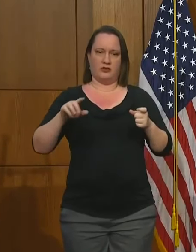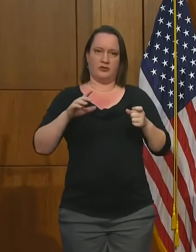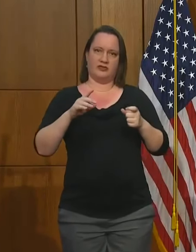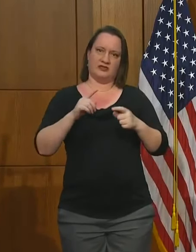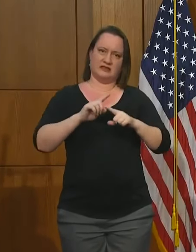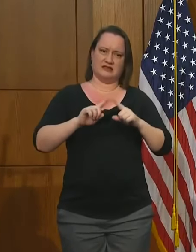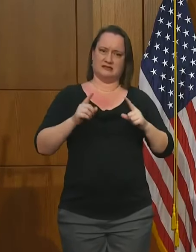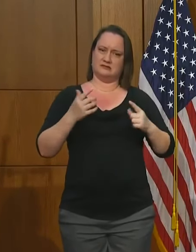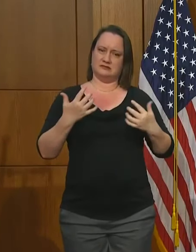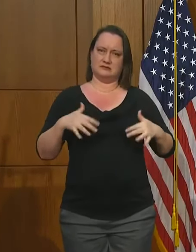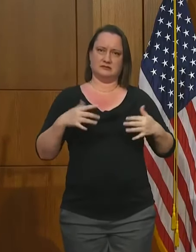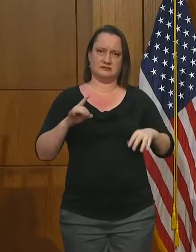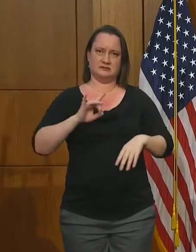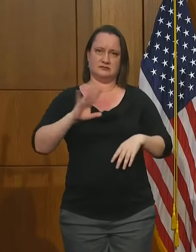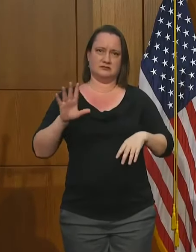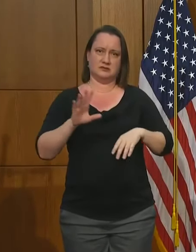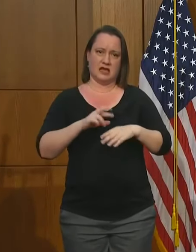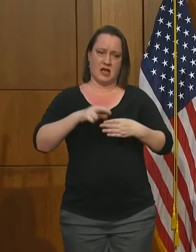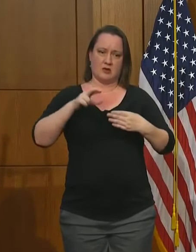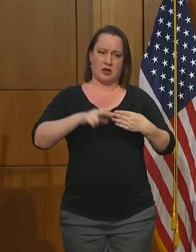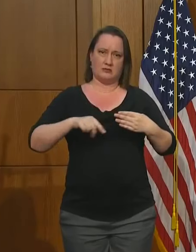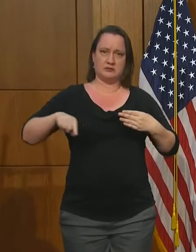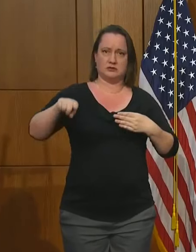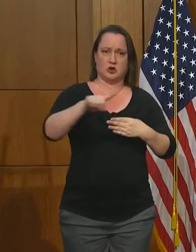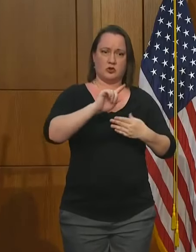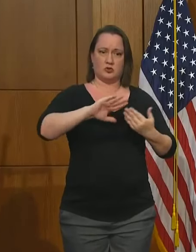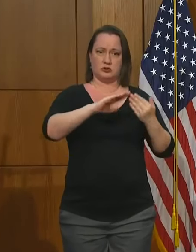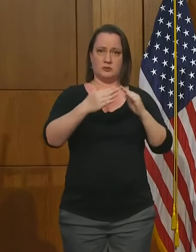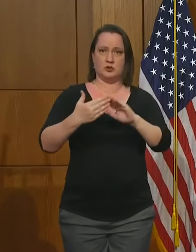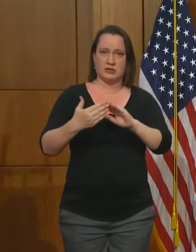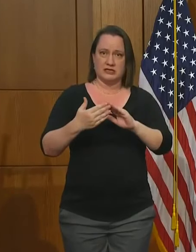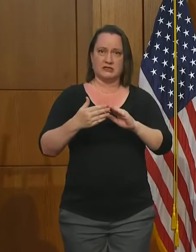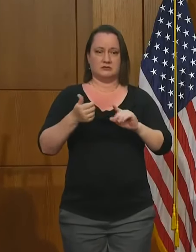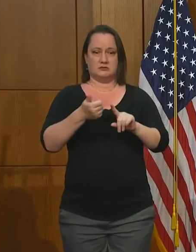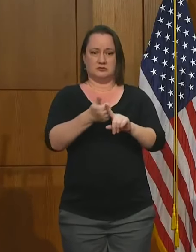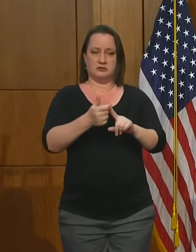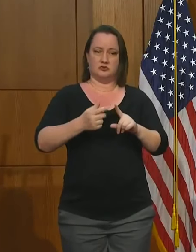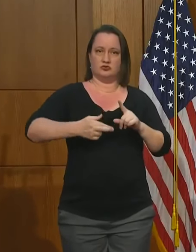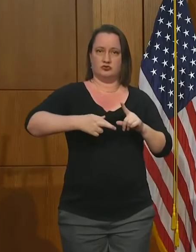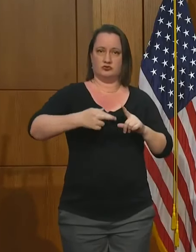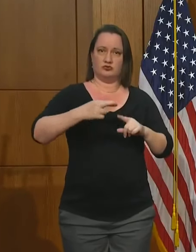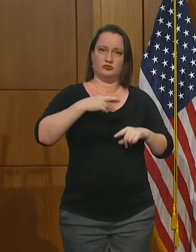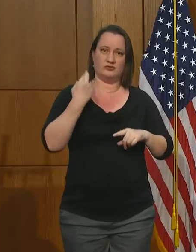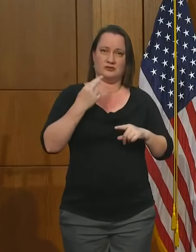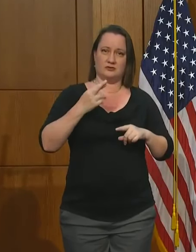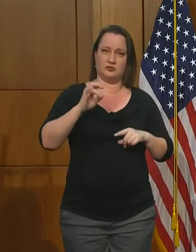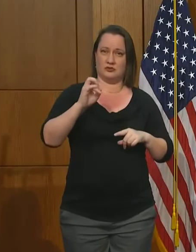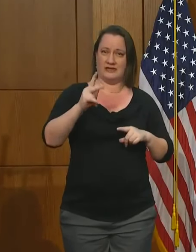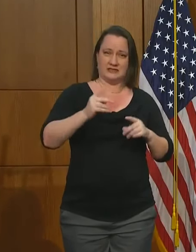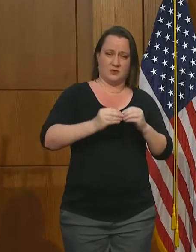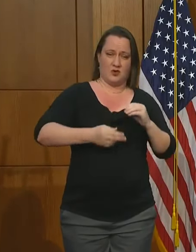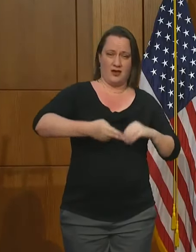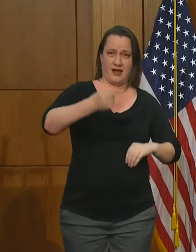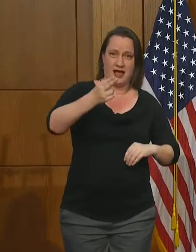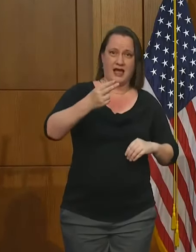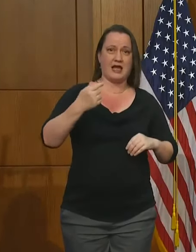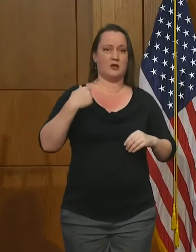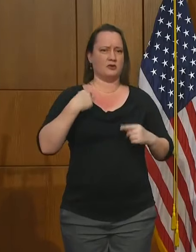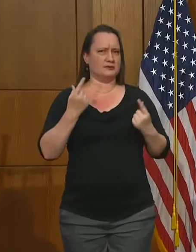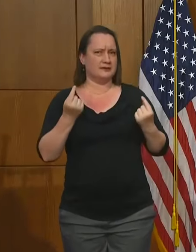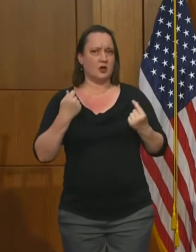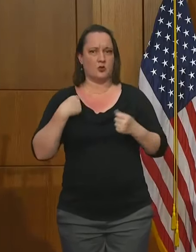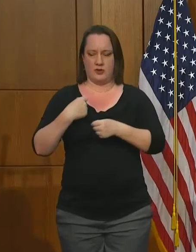the African American community and these other communities who are at elevated risk, we've made 20,000